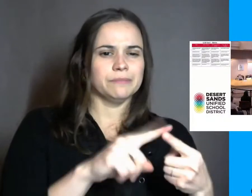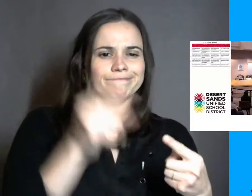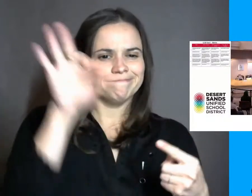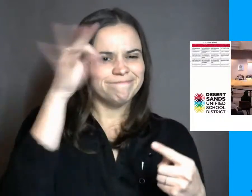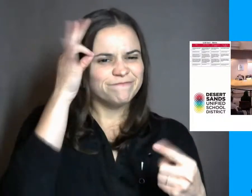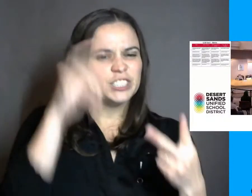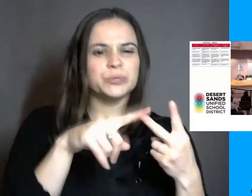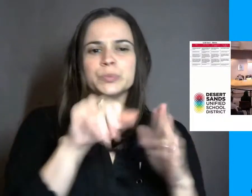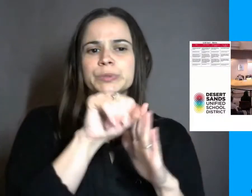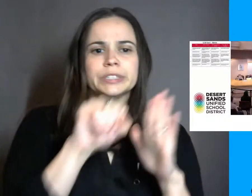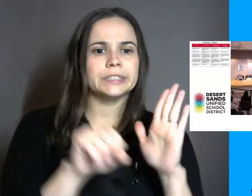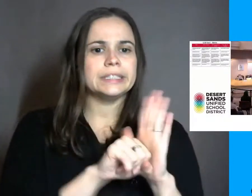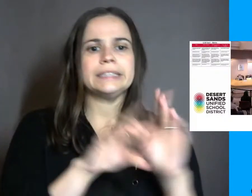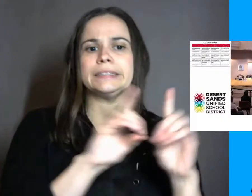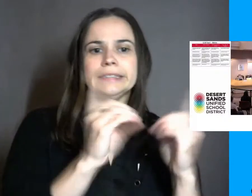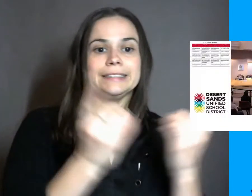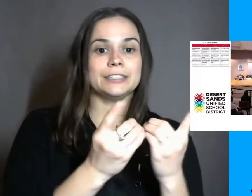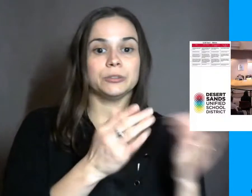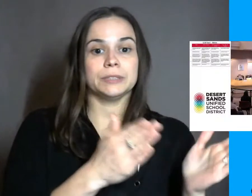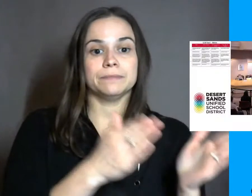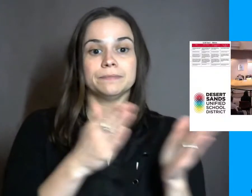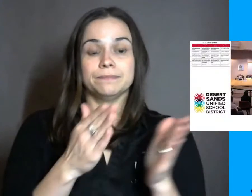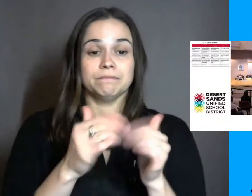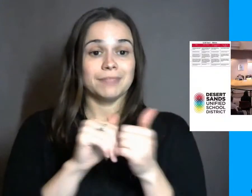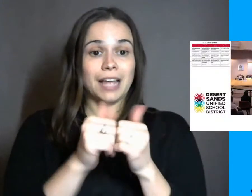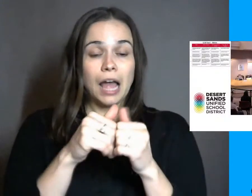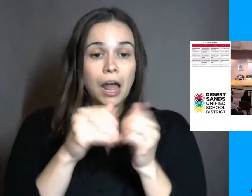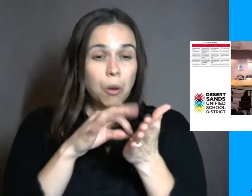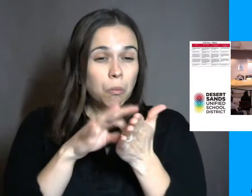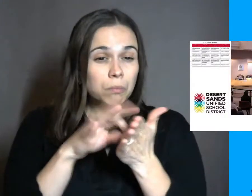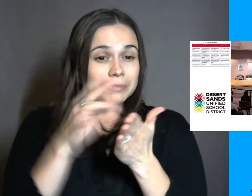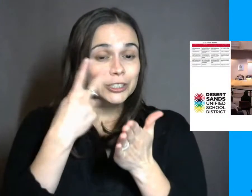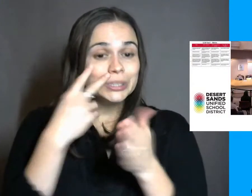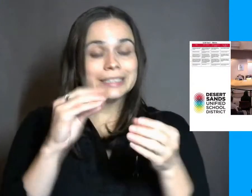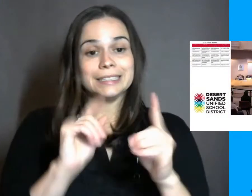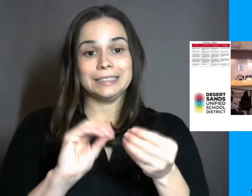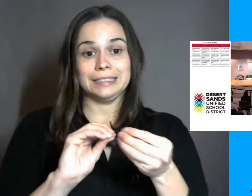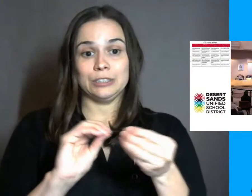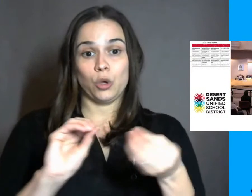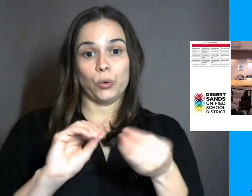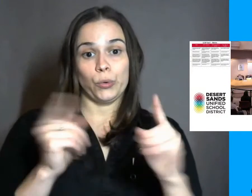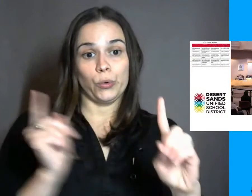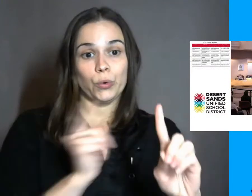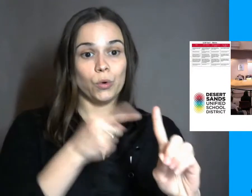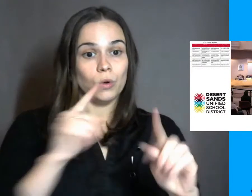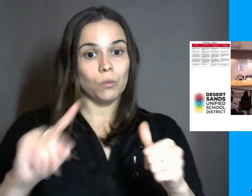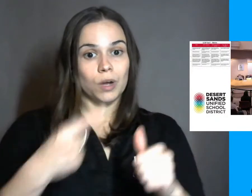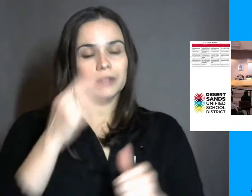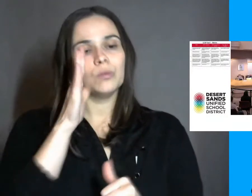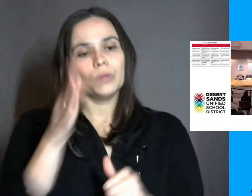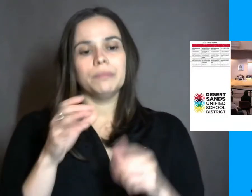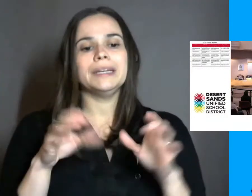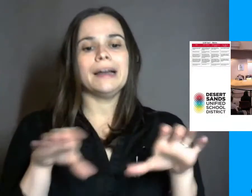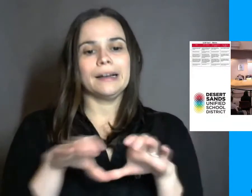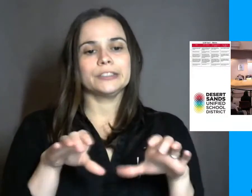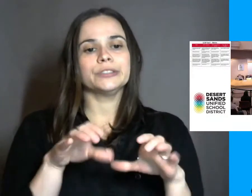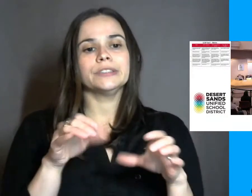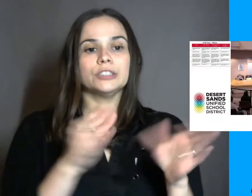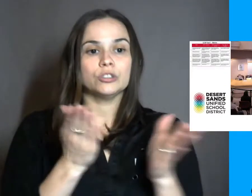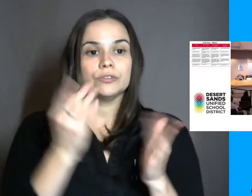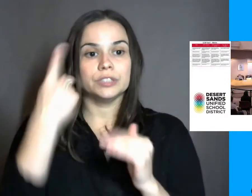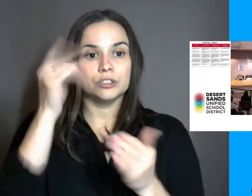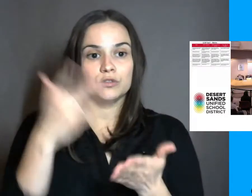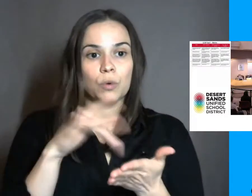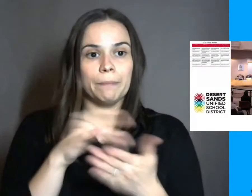The metrics for Goal 1 begin on page 1 of the Actions and Services Mid-Year Report. As we mentioned earlier with the bucket